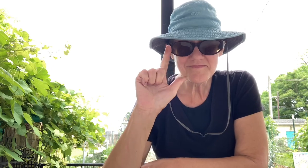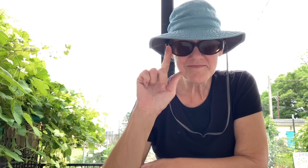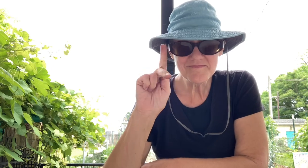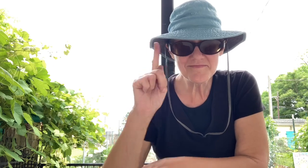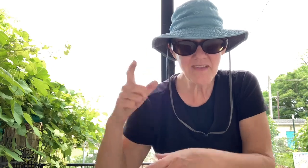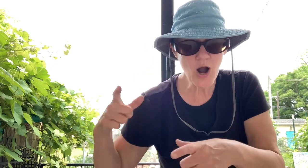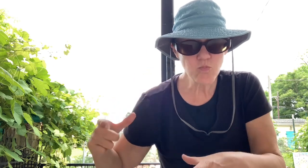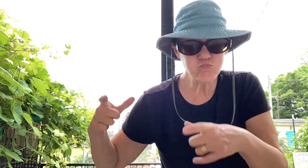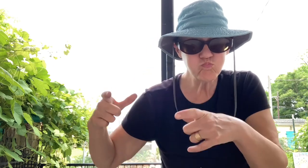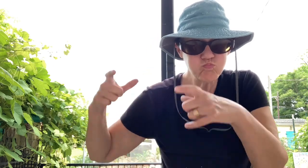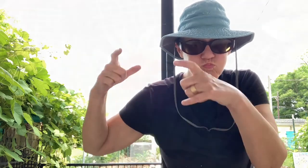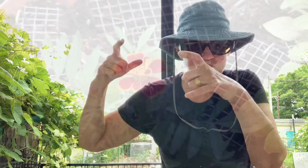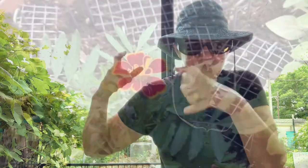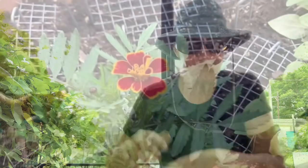planters.